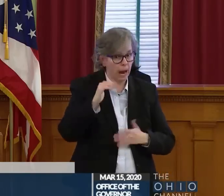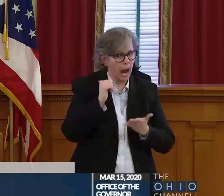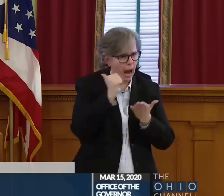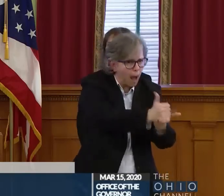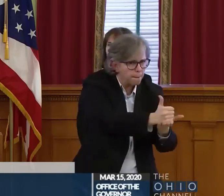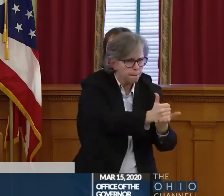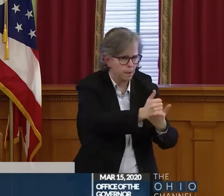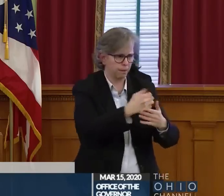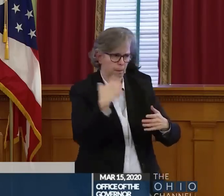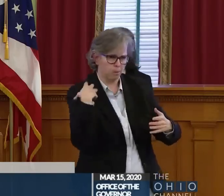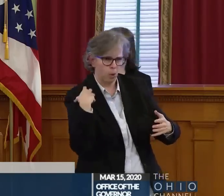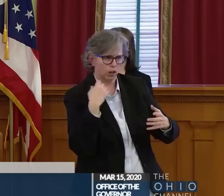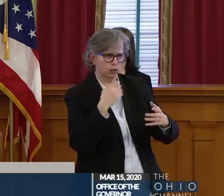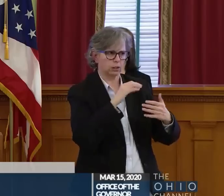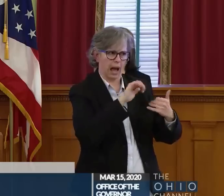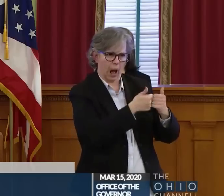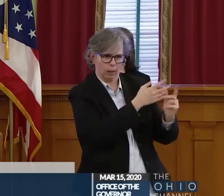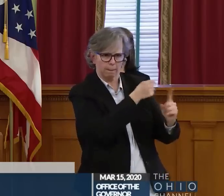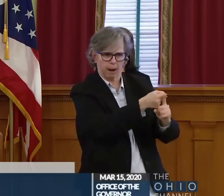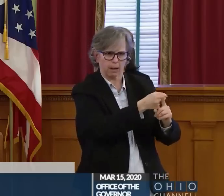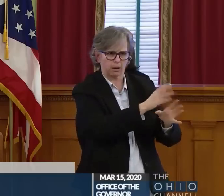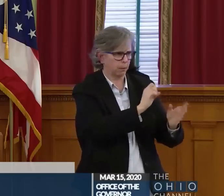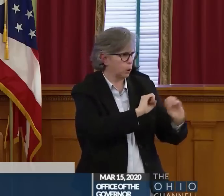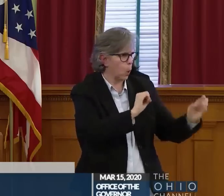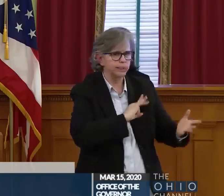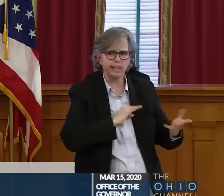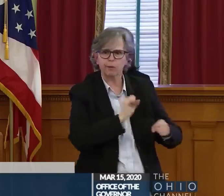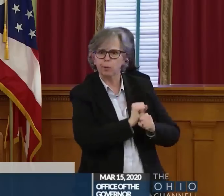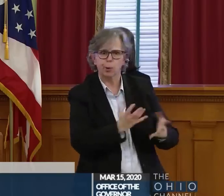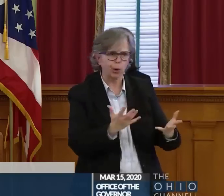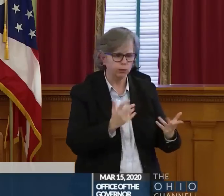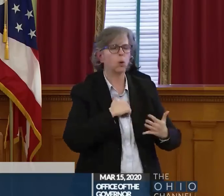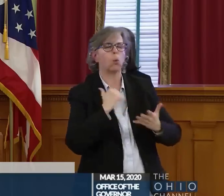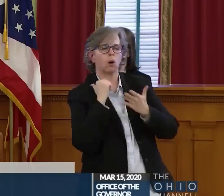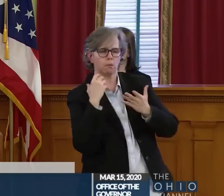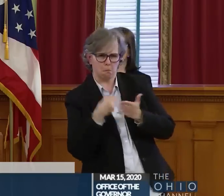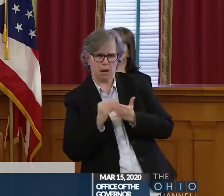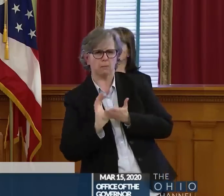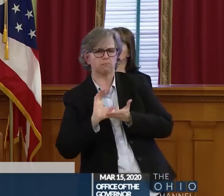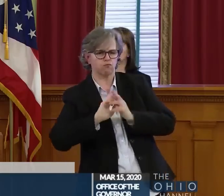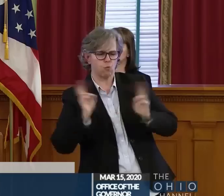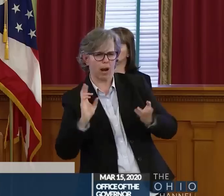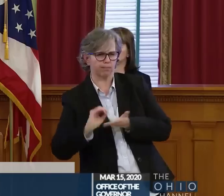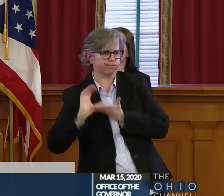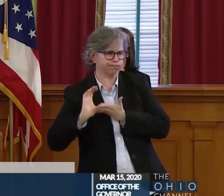availability. More information on this is available at